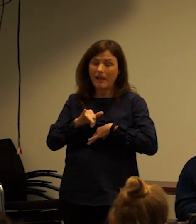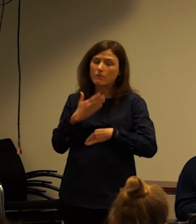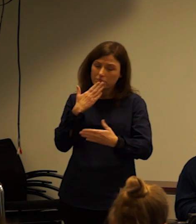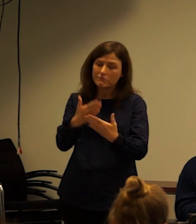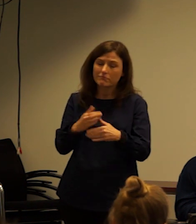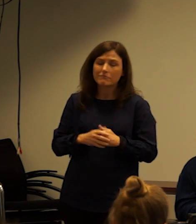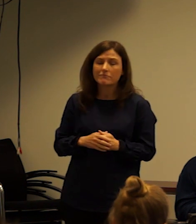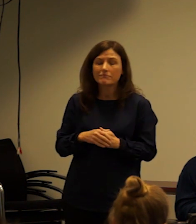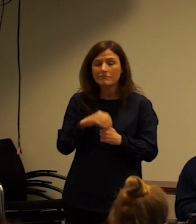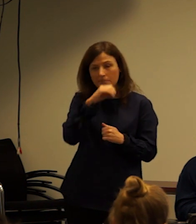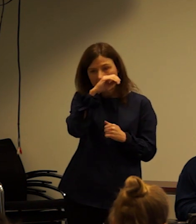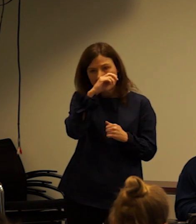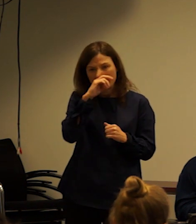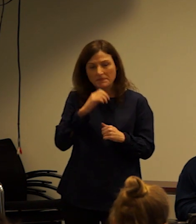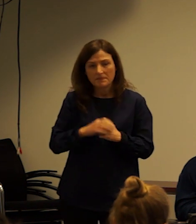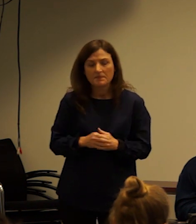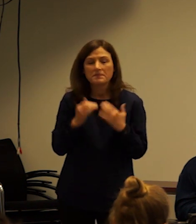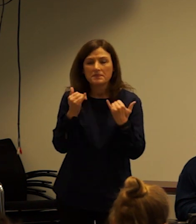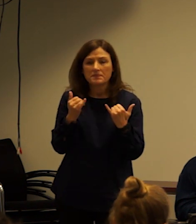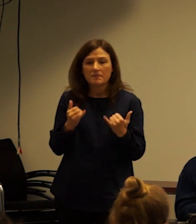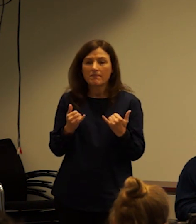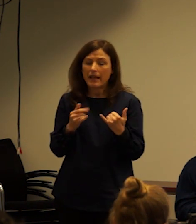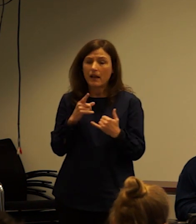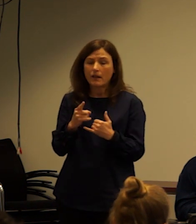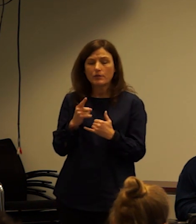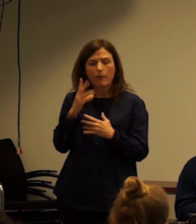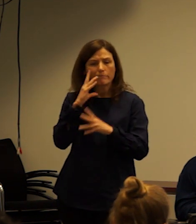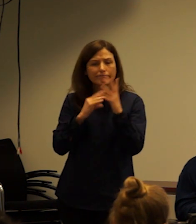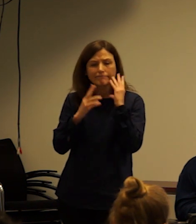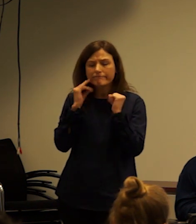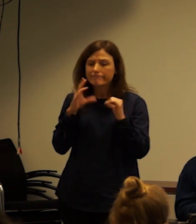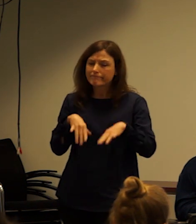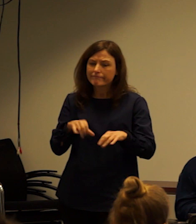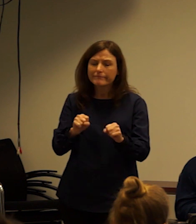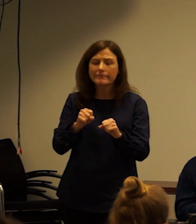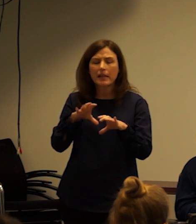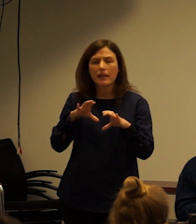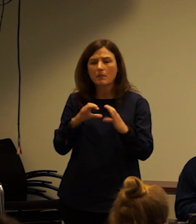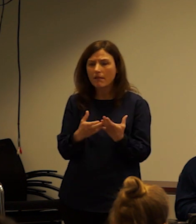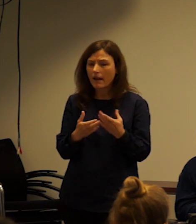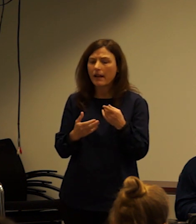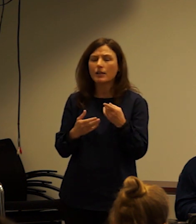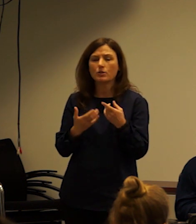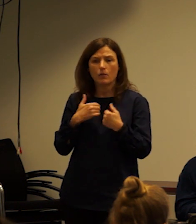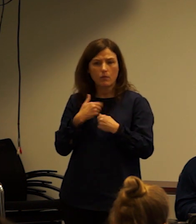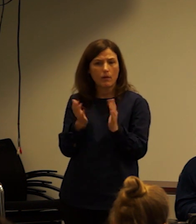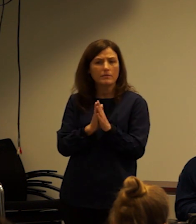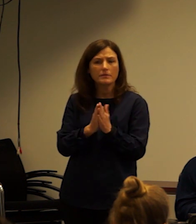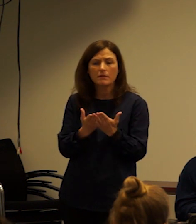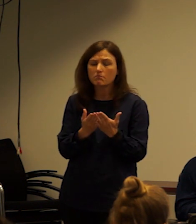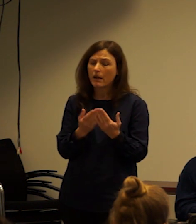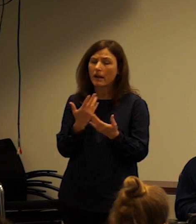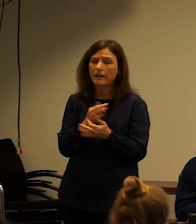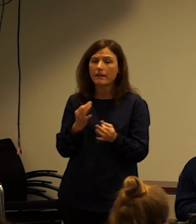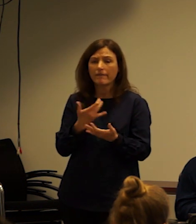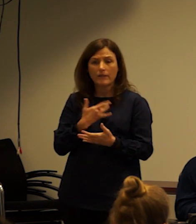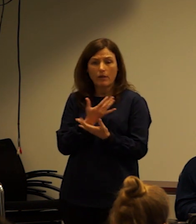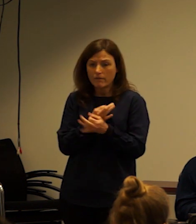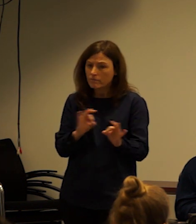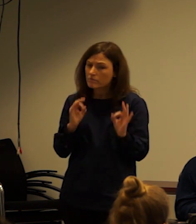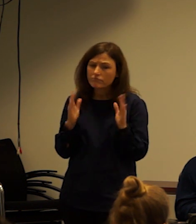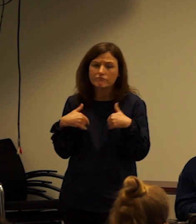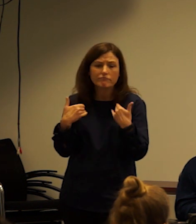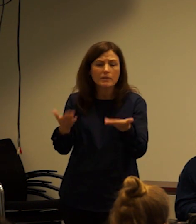good. But now that you've been through this and you've got the binder and stuff, feel free to take it